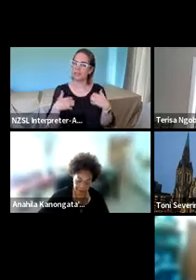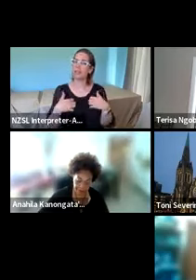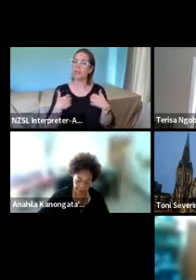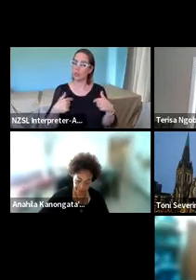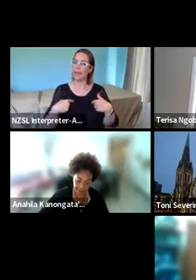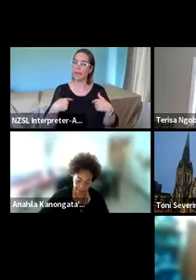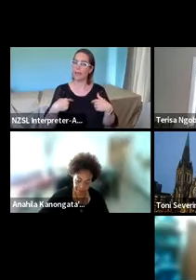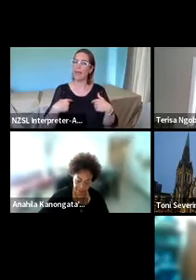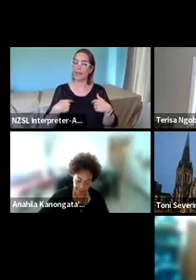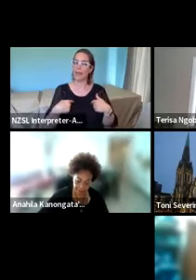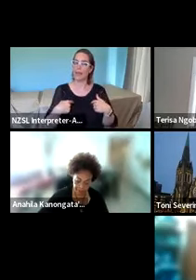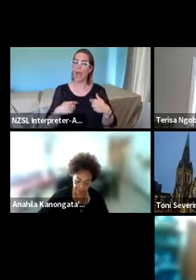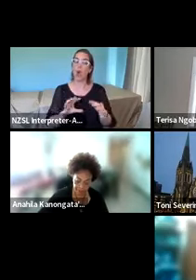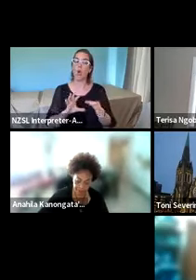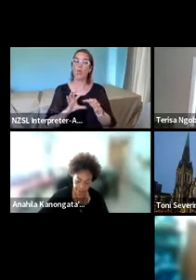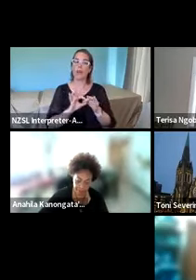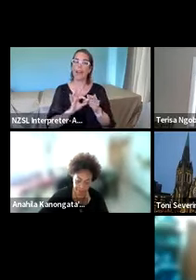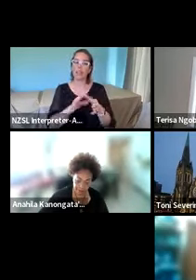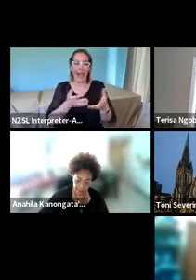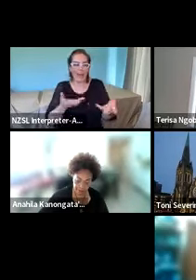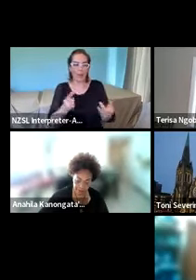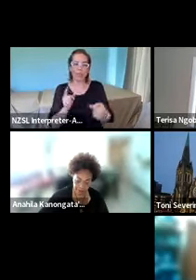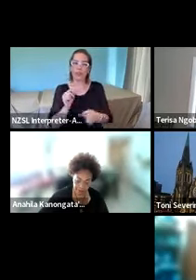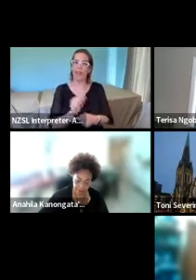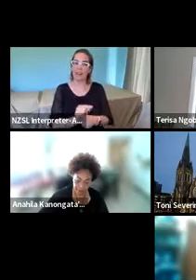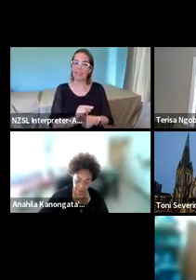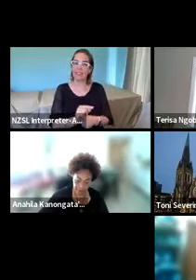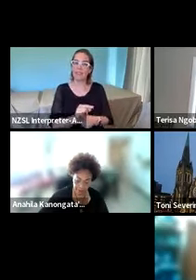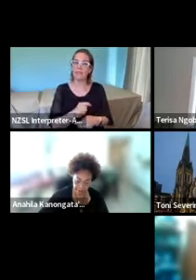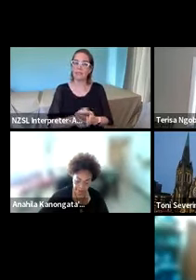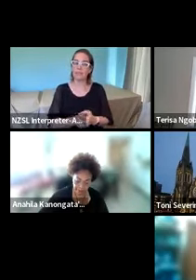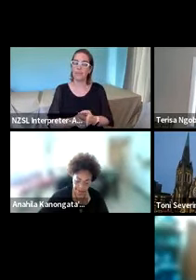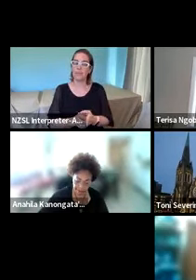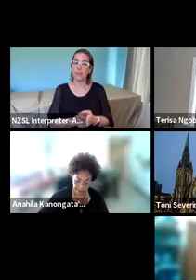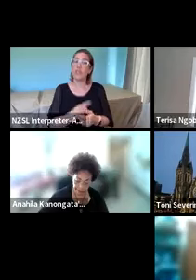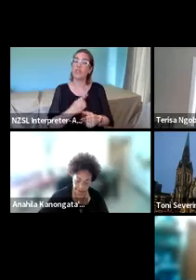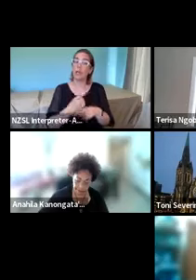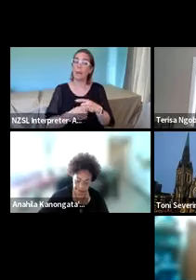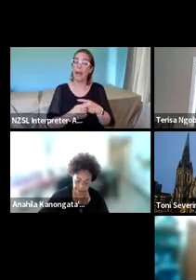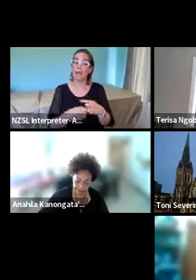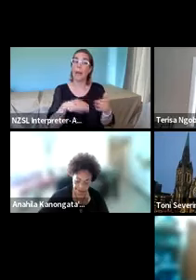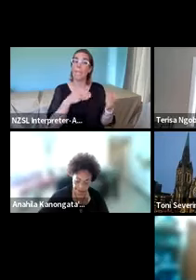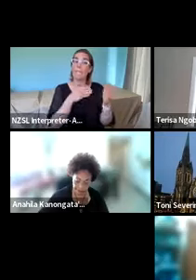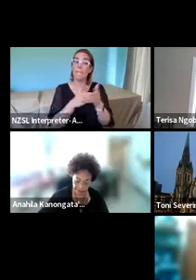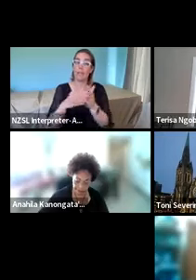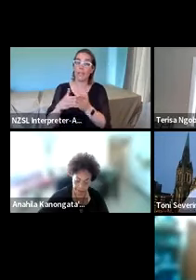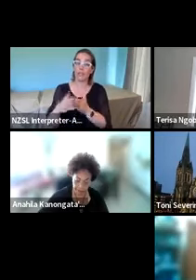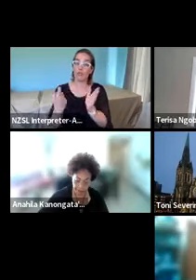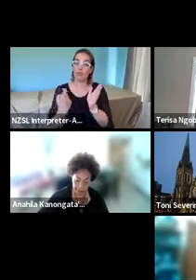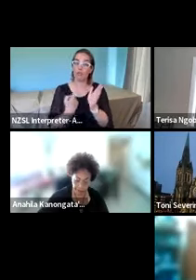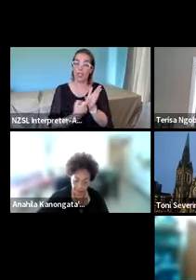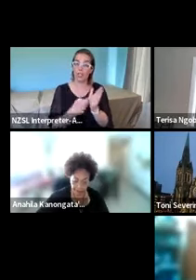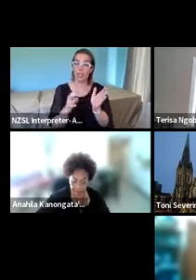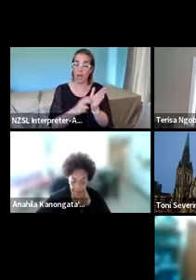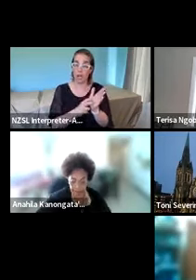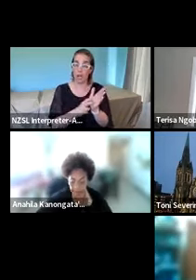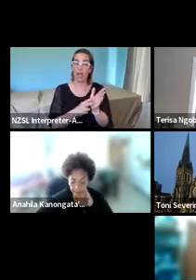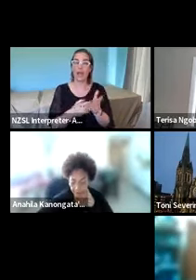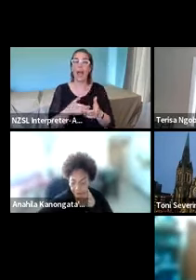terms of practicalities, really. So you talk about a barriers register and the ability or the power of